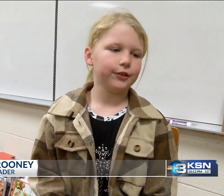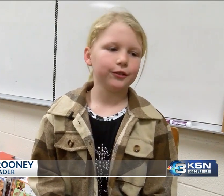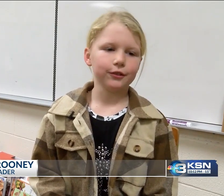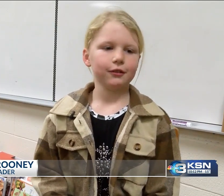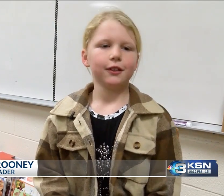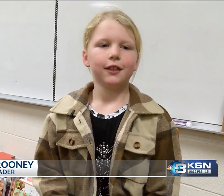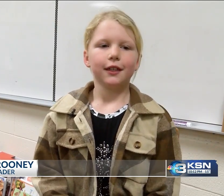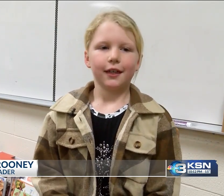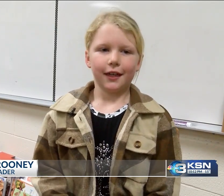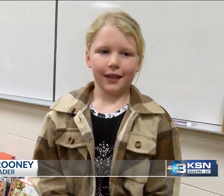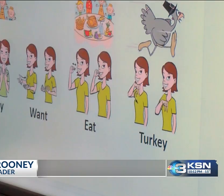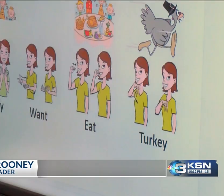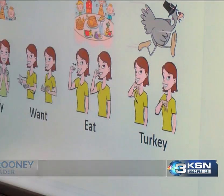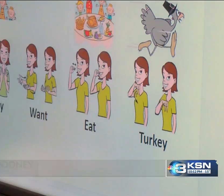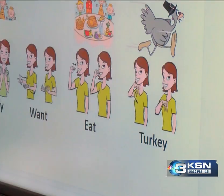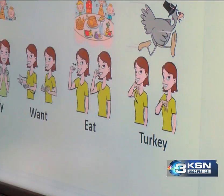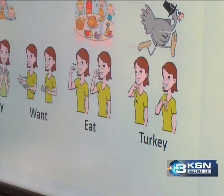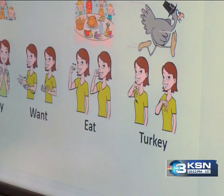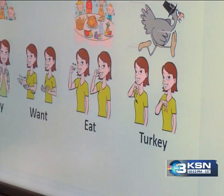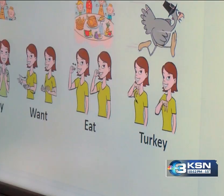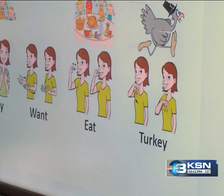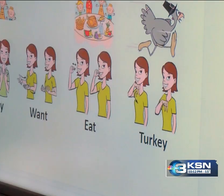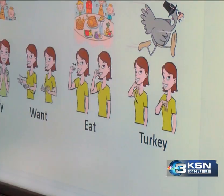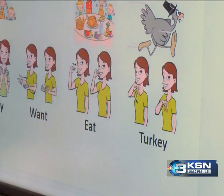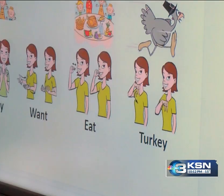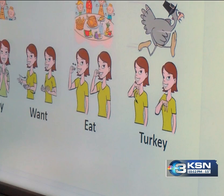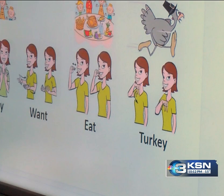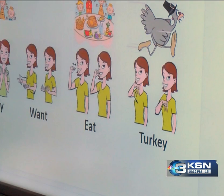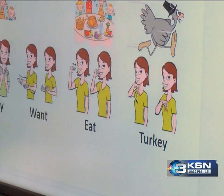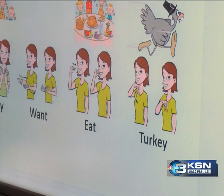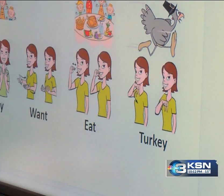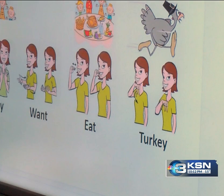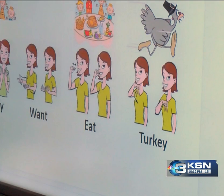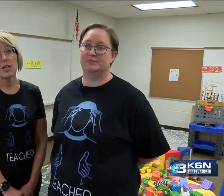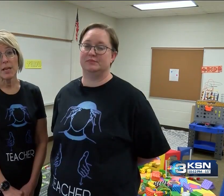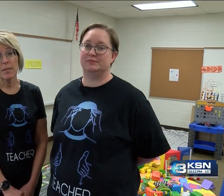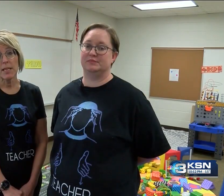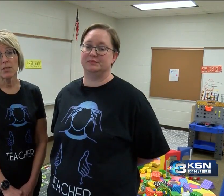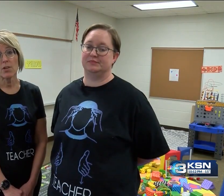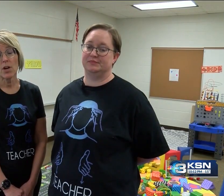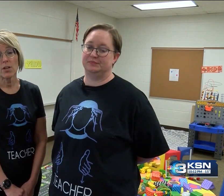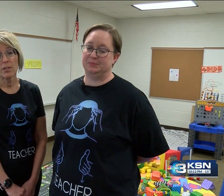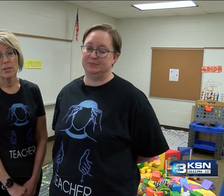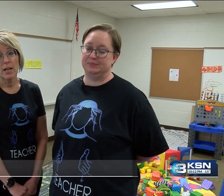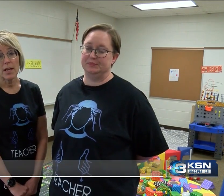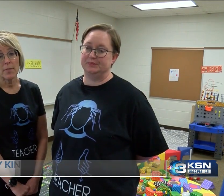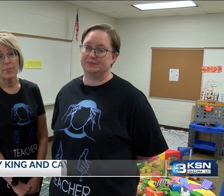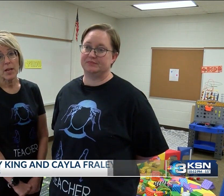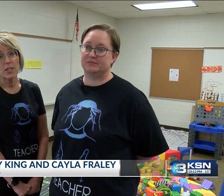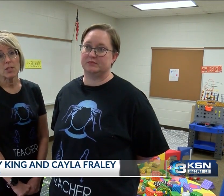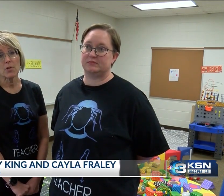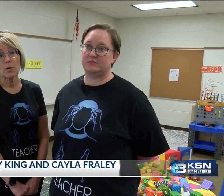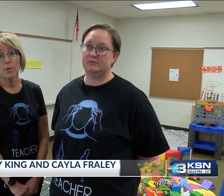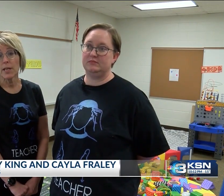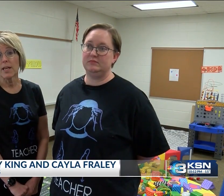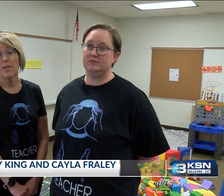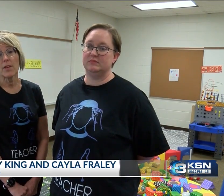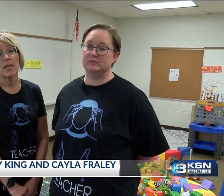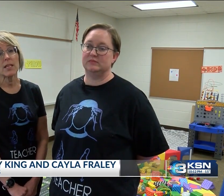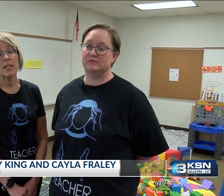old, and I've always wanted to talk to her. When she came to kindergarten, I just incorporated everything in